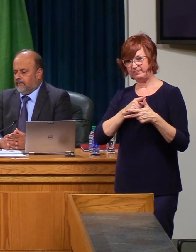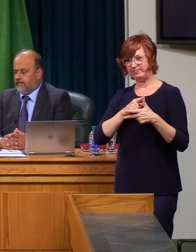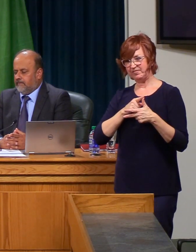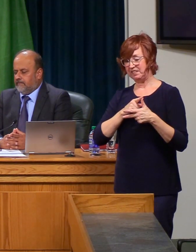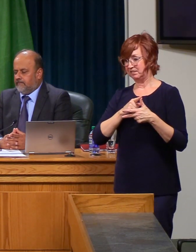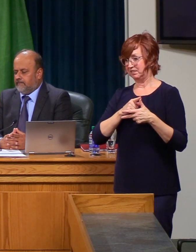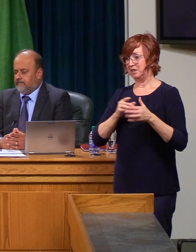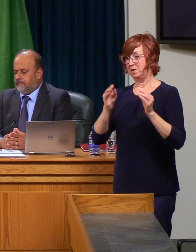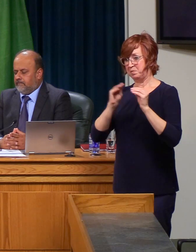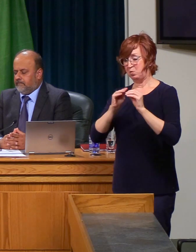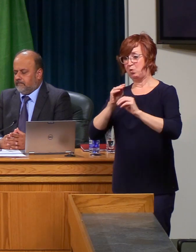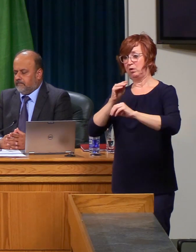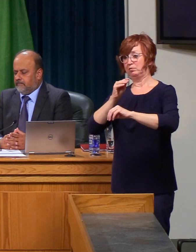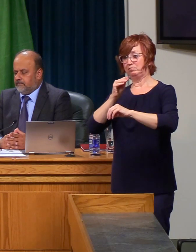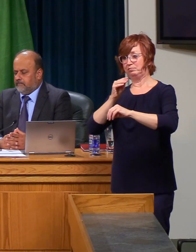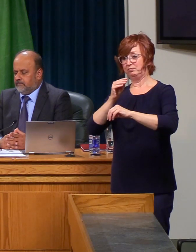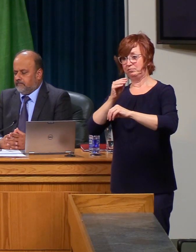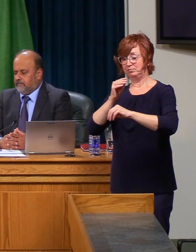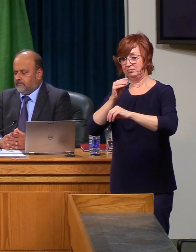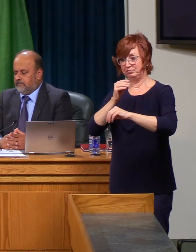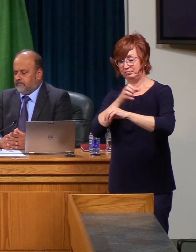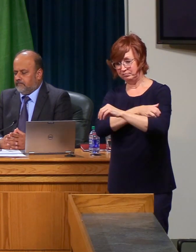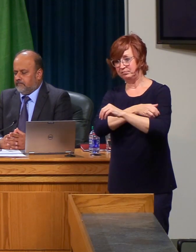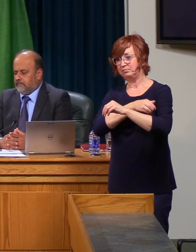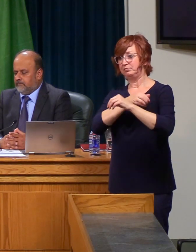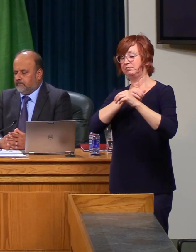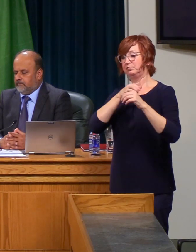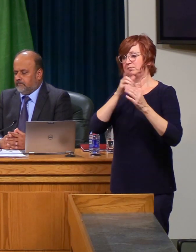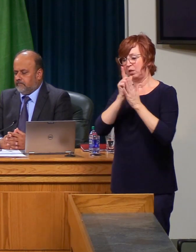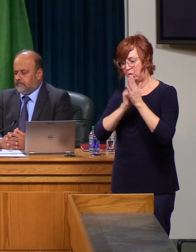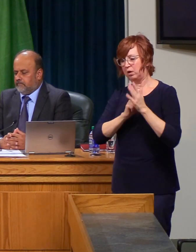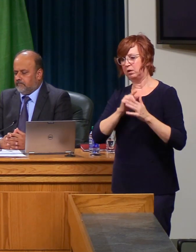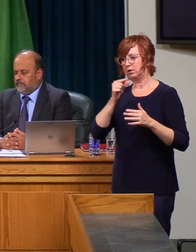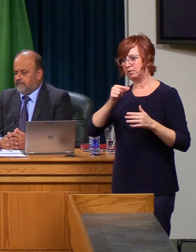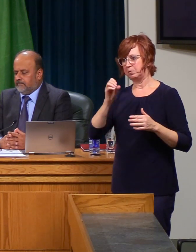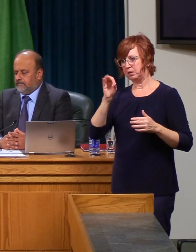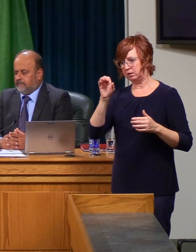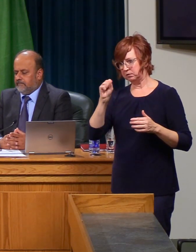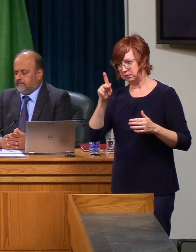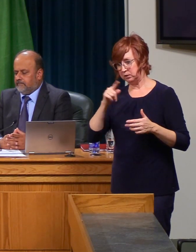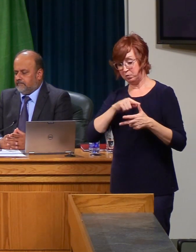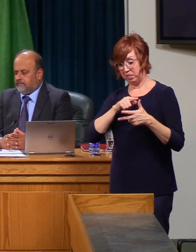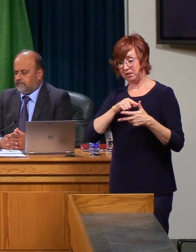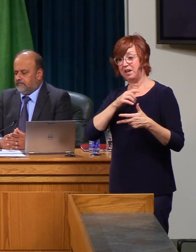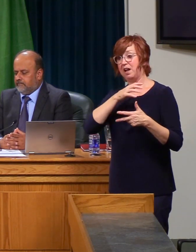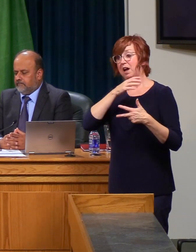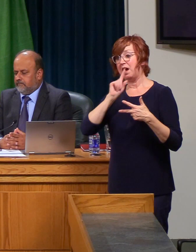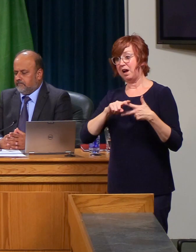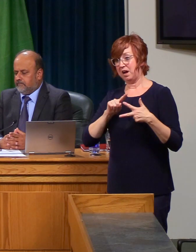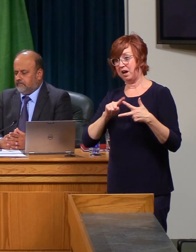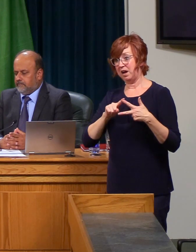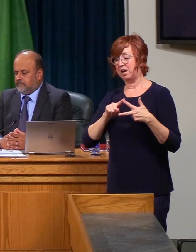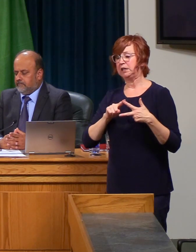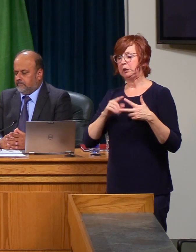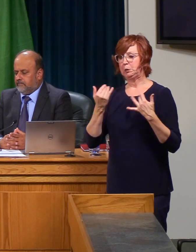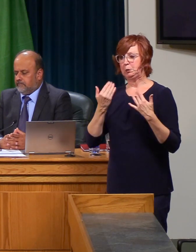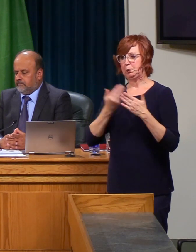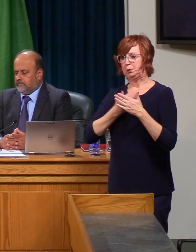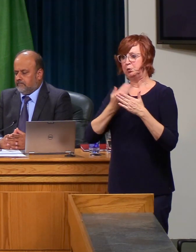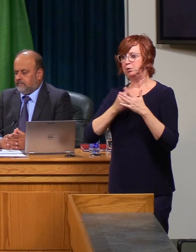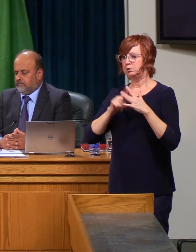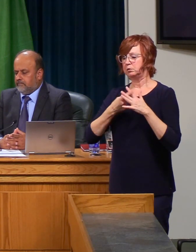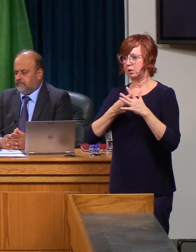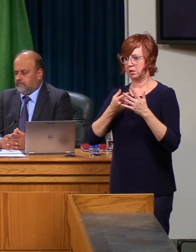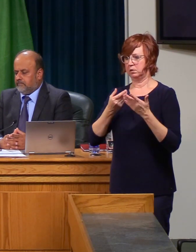full weight of the government of Saskatchewan and the law of the government of Saskatchewan behind it. You're also seeing now today the start of